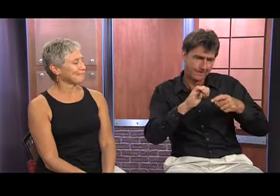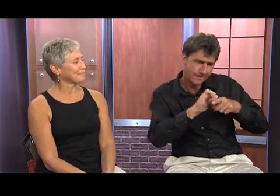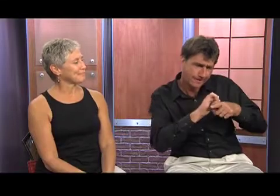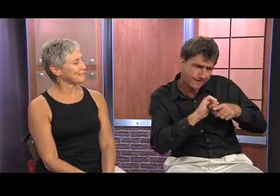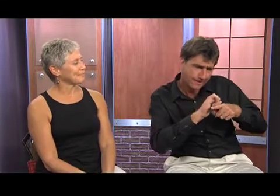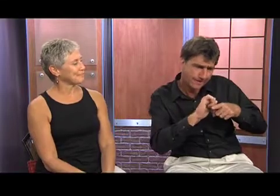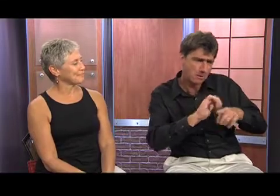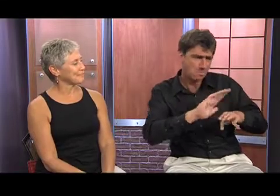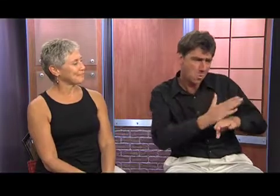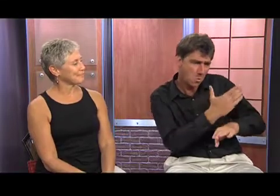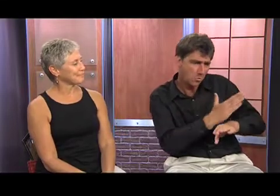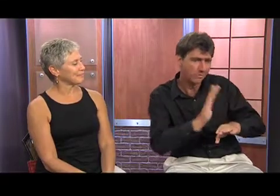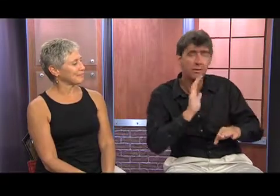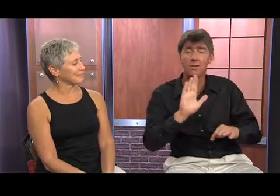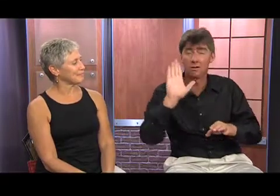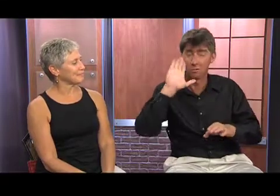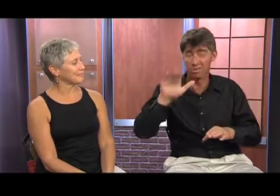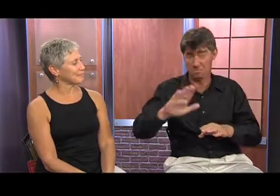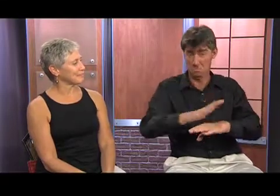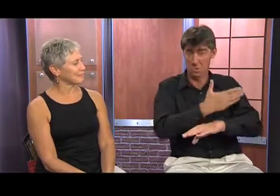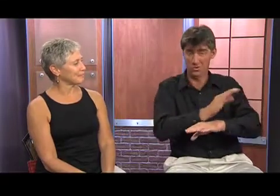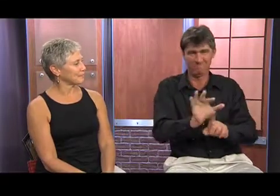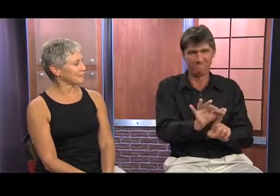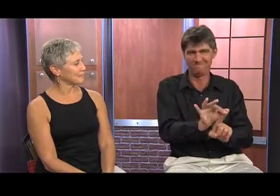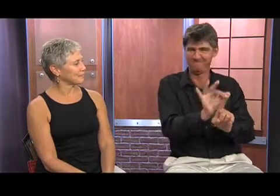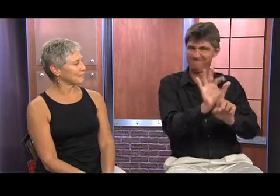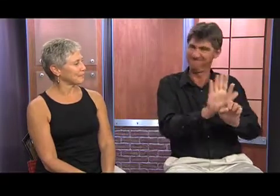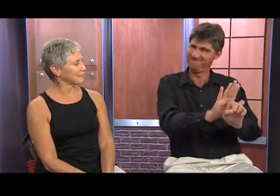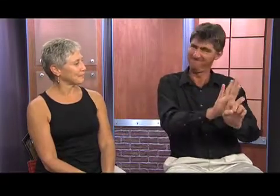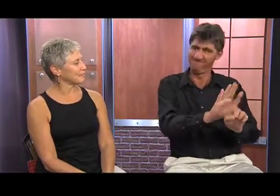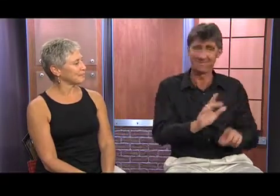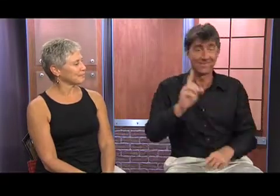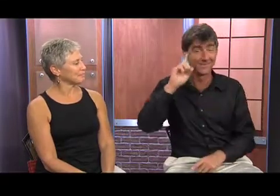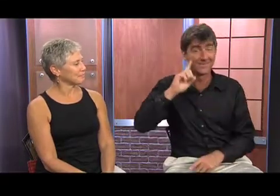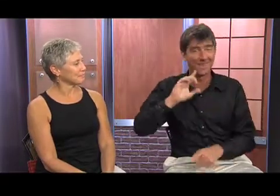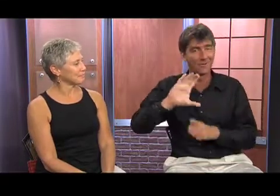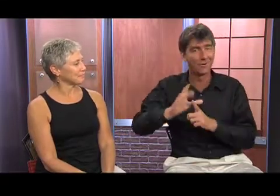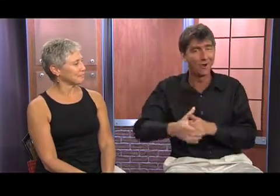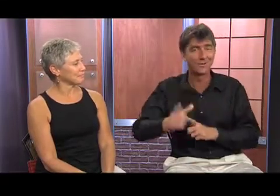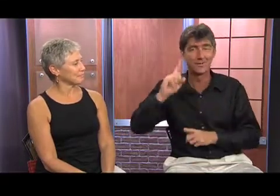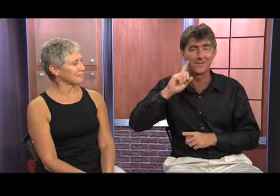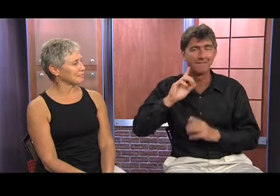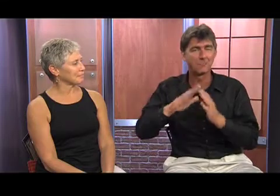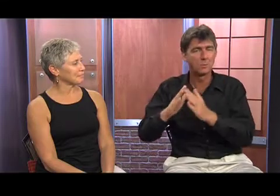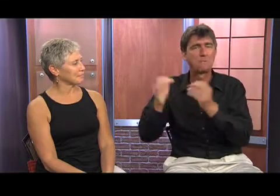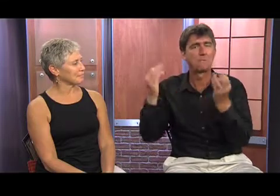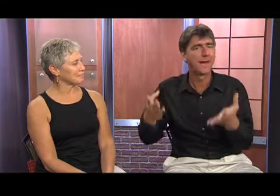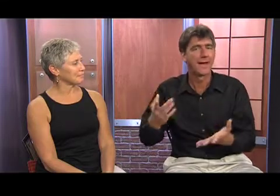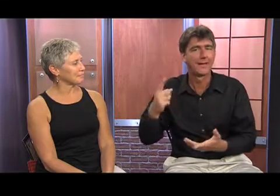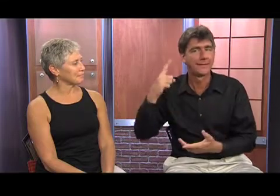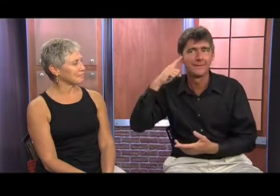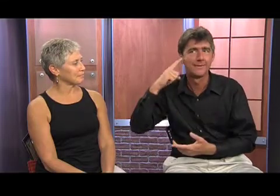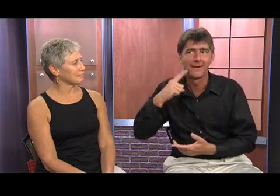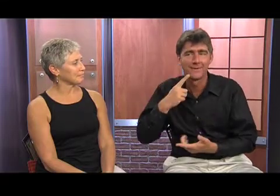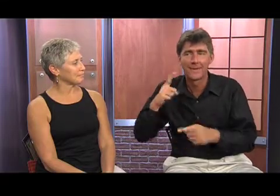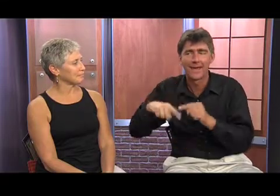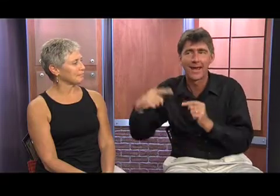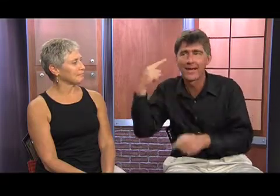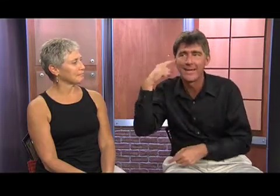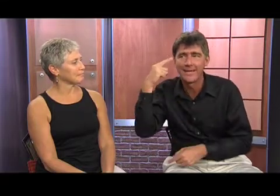Music is almost a language unto itself, and to take that message and translate it into a foreign language, say, sometimes